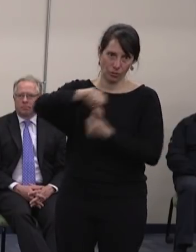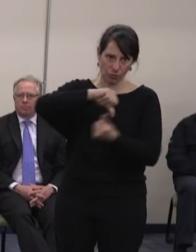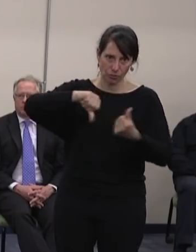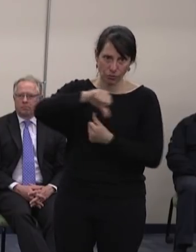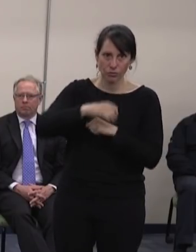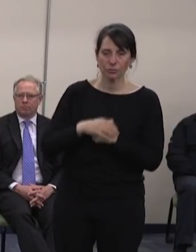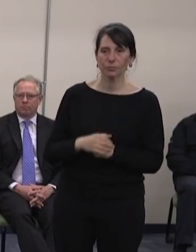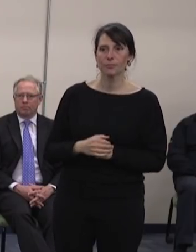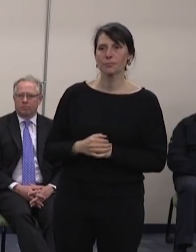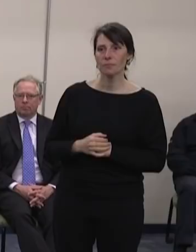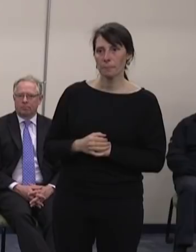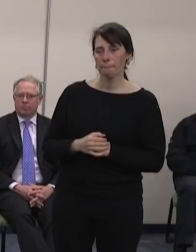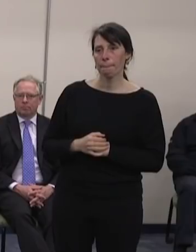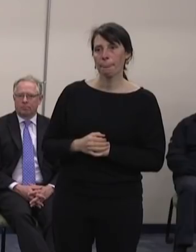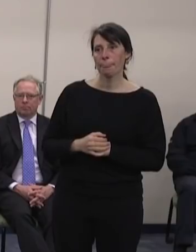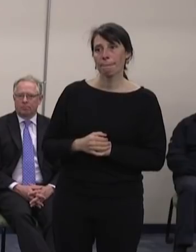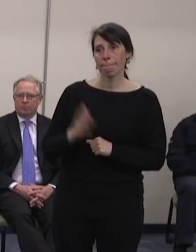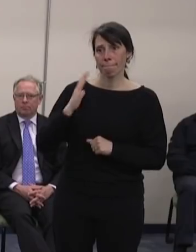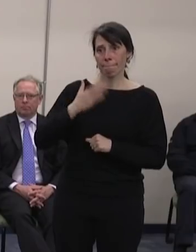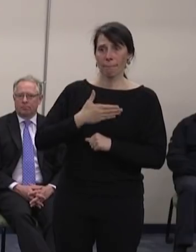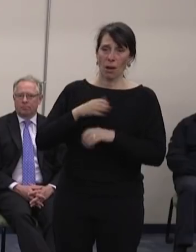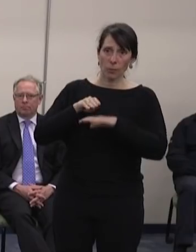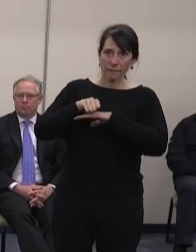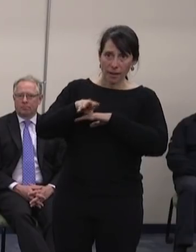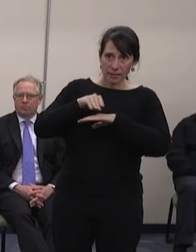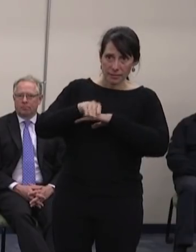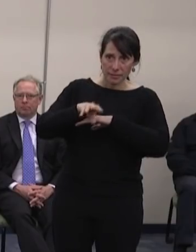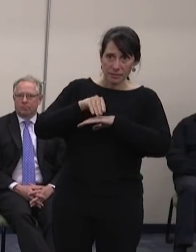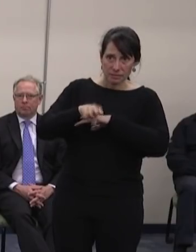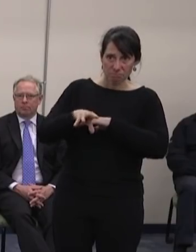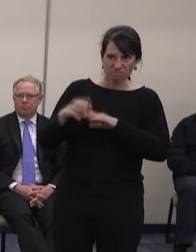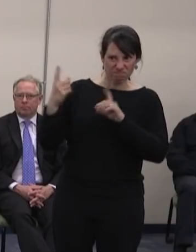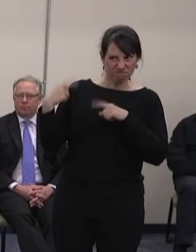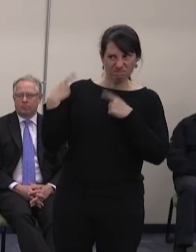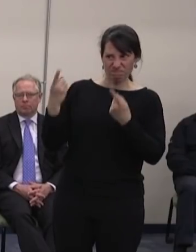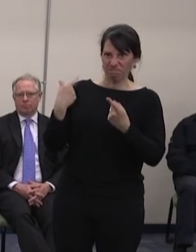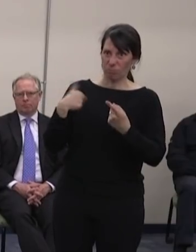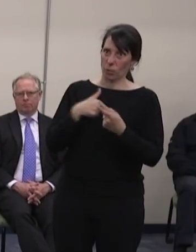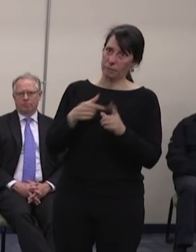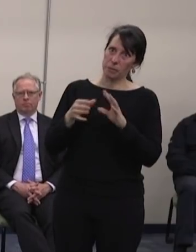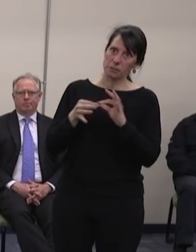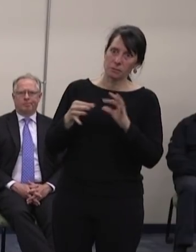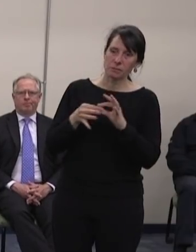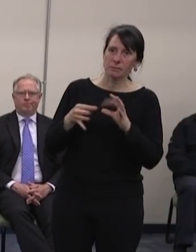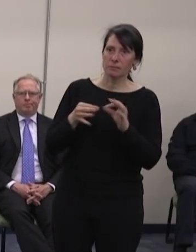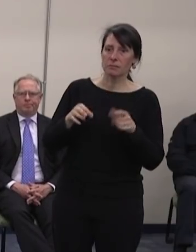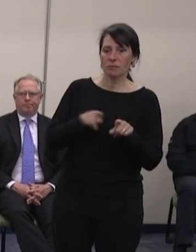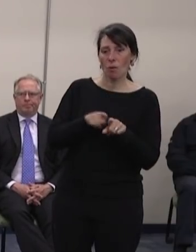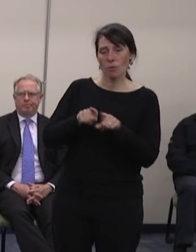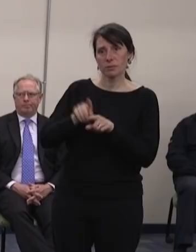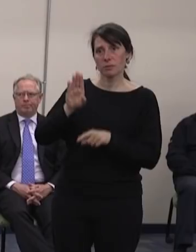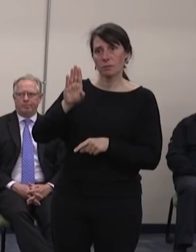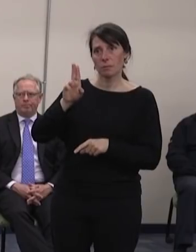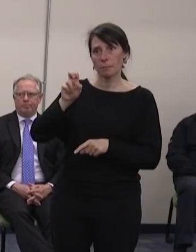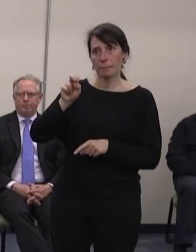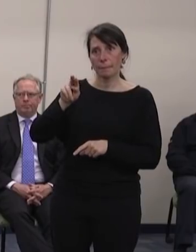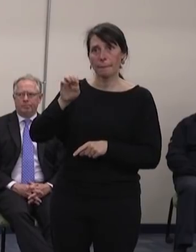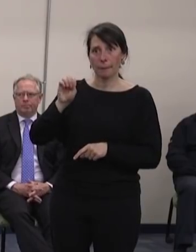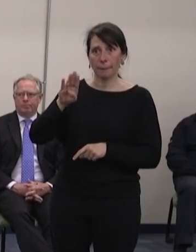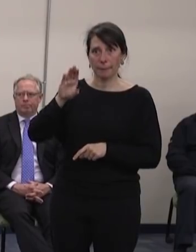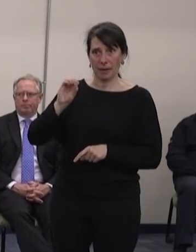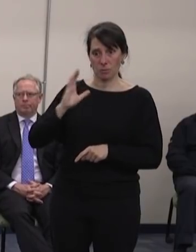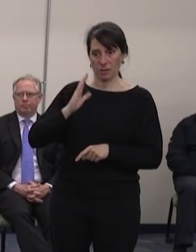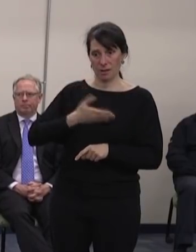The guidance that we have been sharing with the public and the actions that Buncombe County has taken over the past several